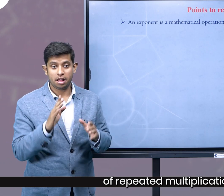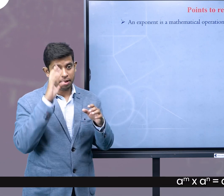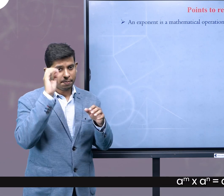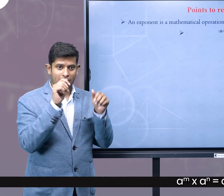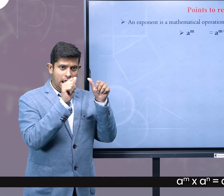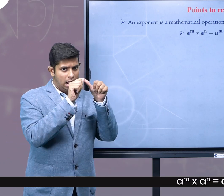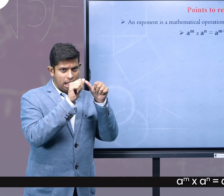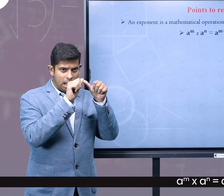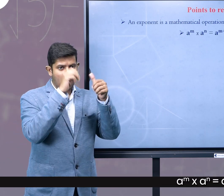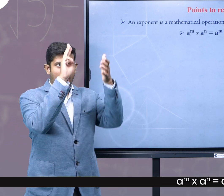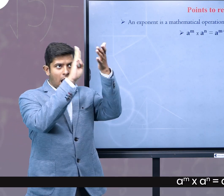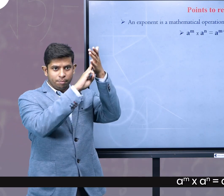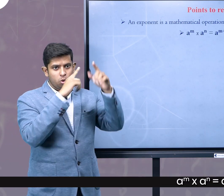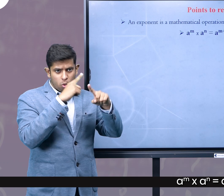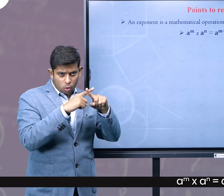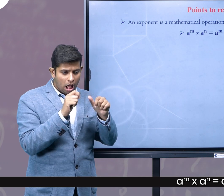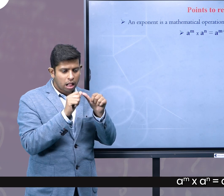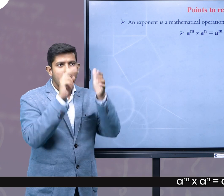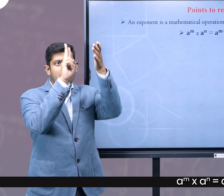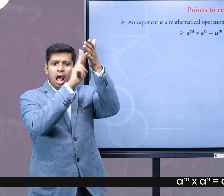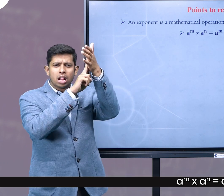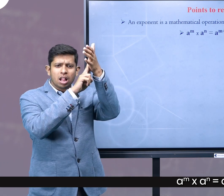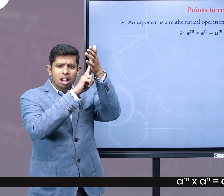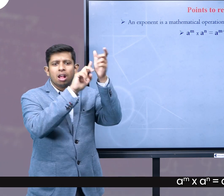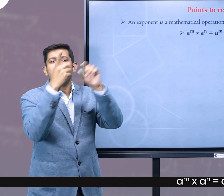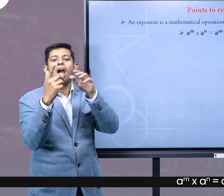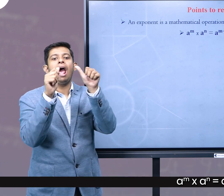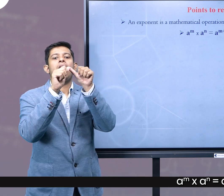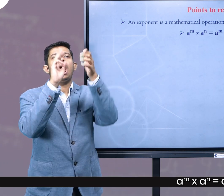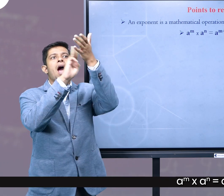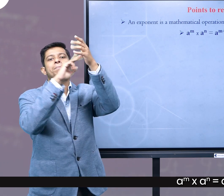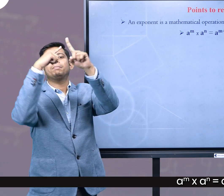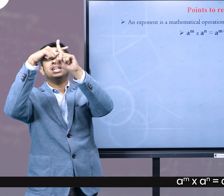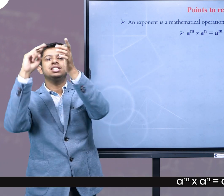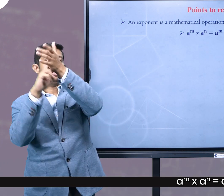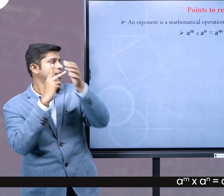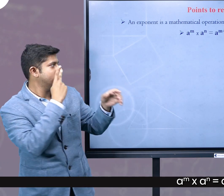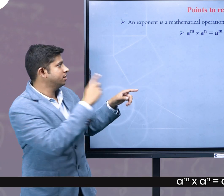A to the power of m into a to the power of n is equal to a to the power of m plus n.